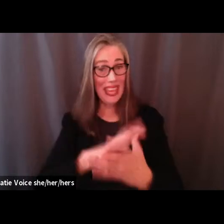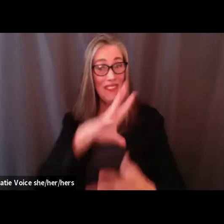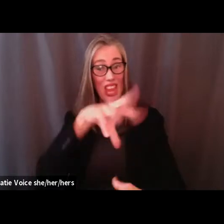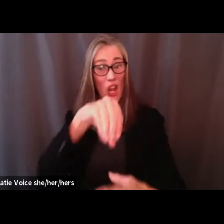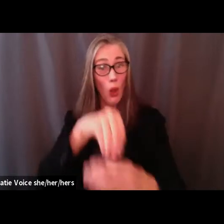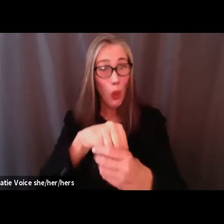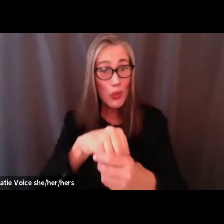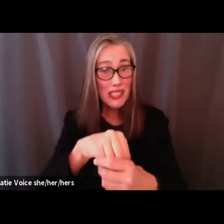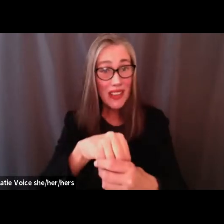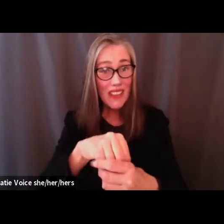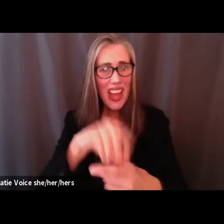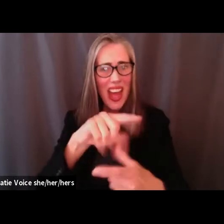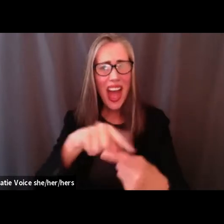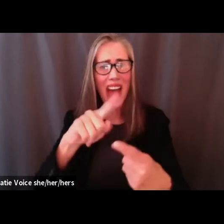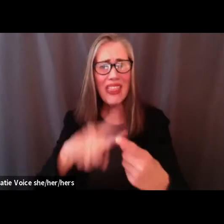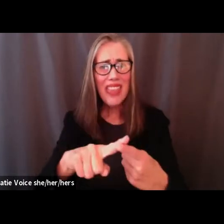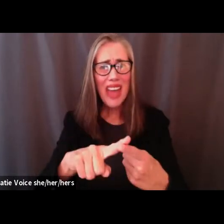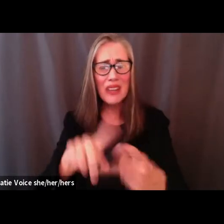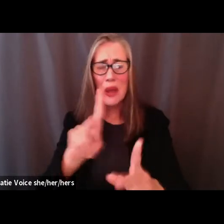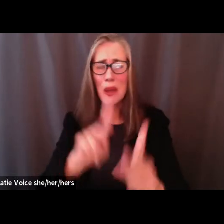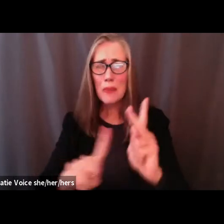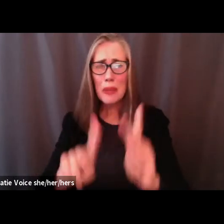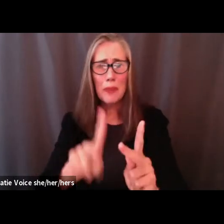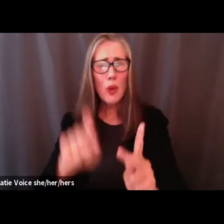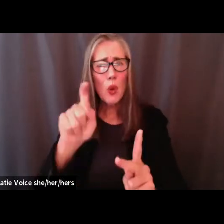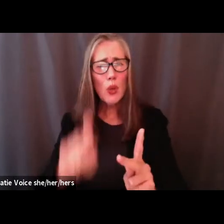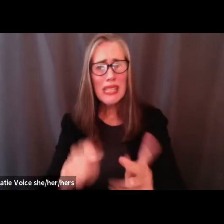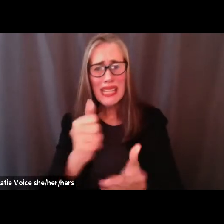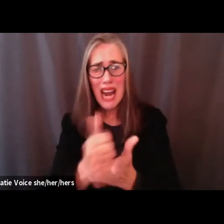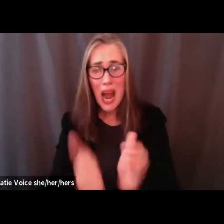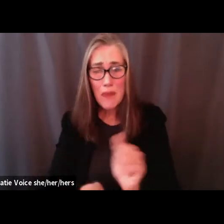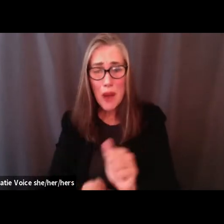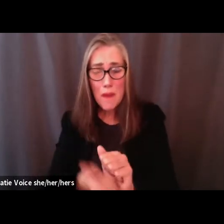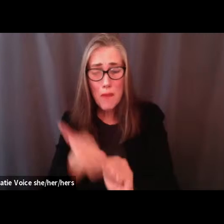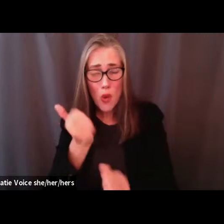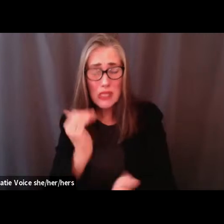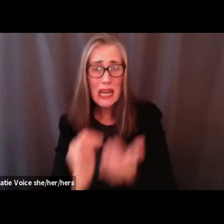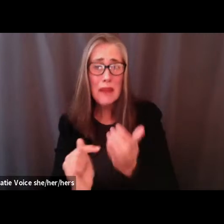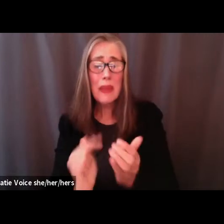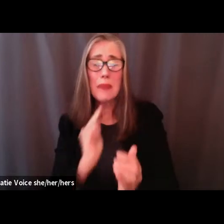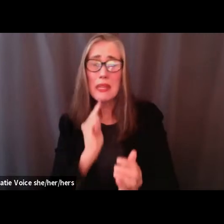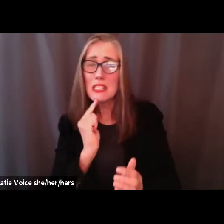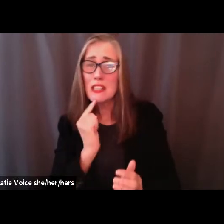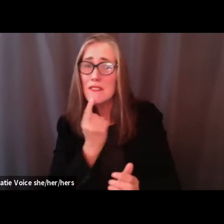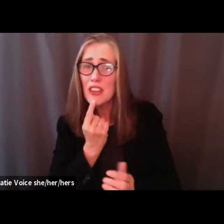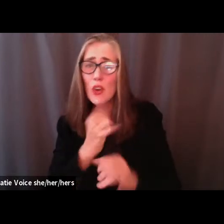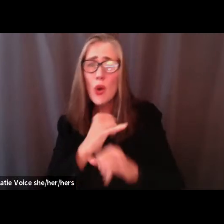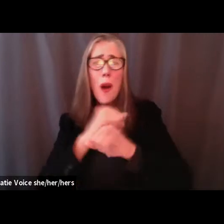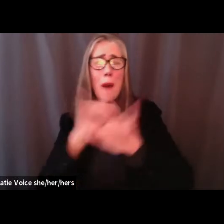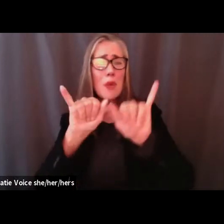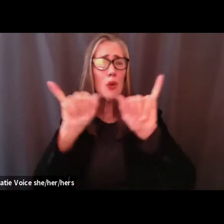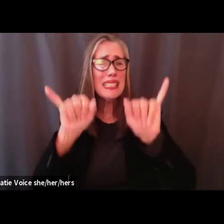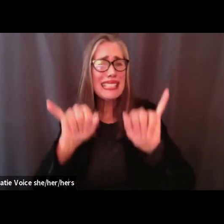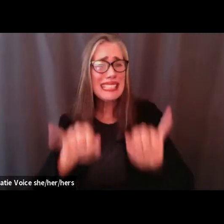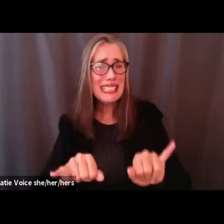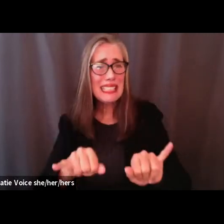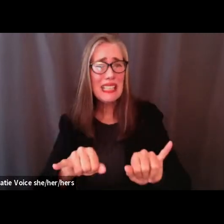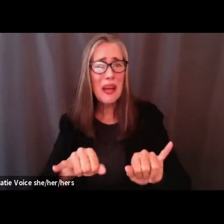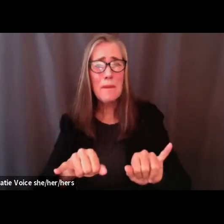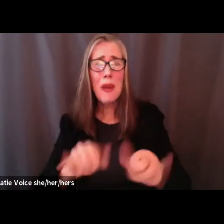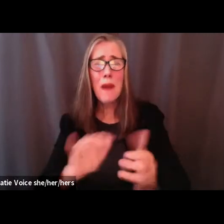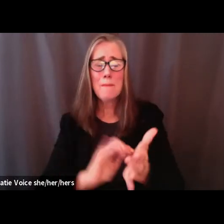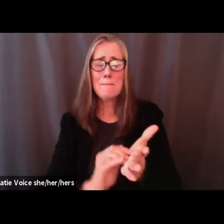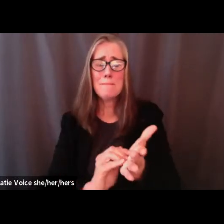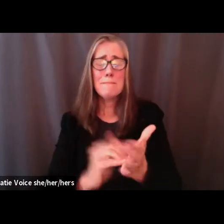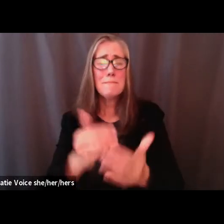people that probably need our help the most, such as people who are severely immunocompromised and cannot get this. Telling them that they